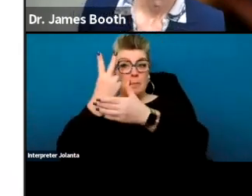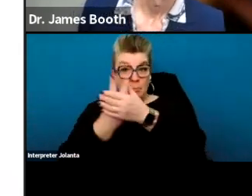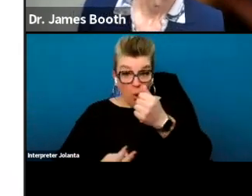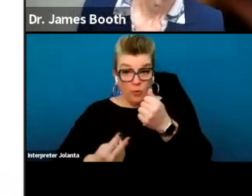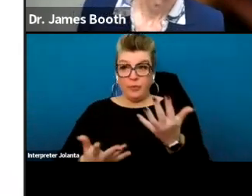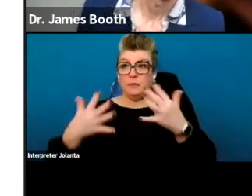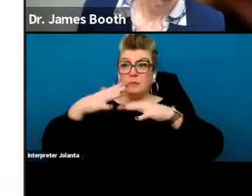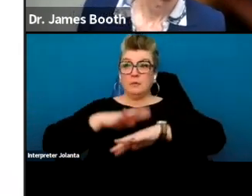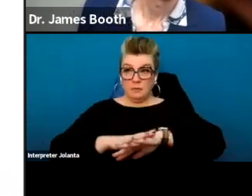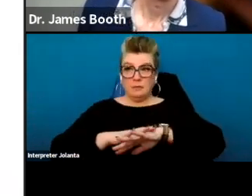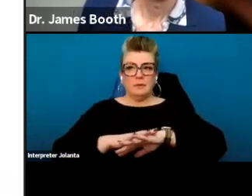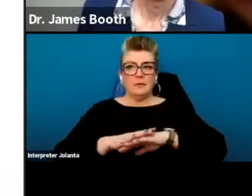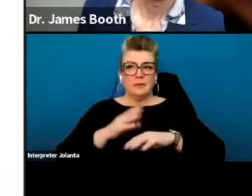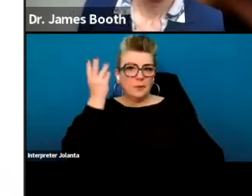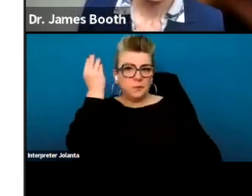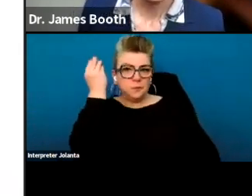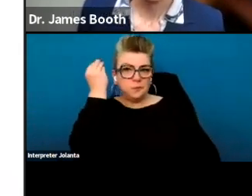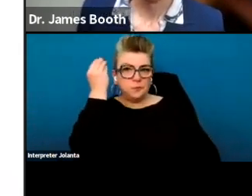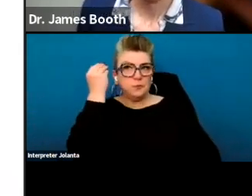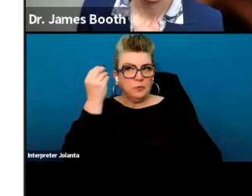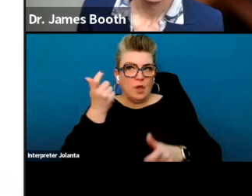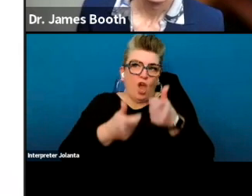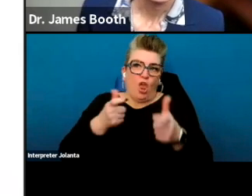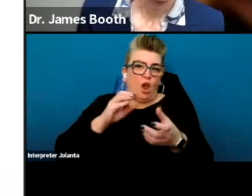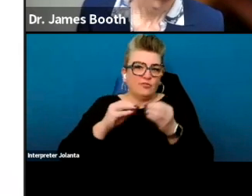two is indicated here in green.